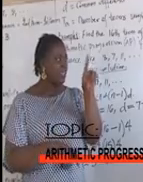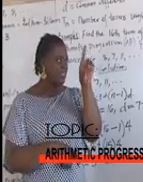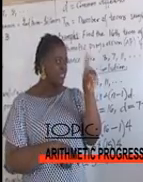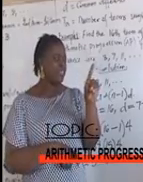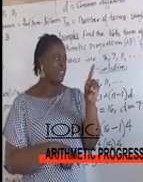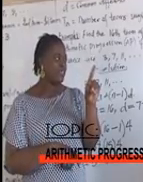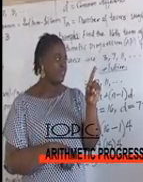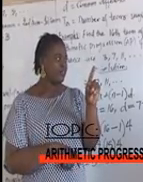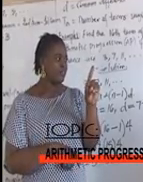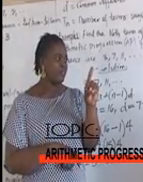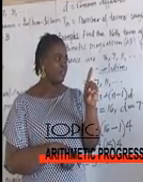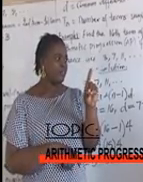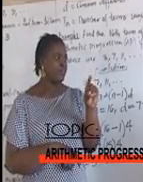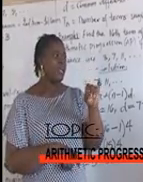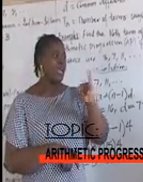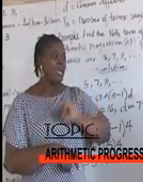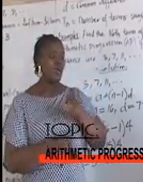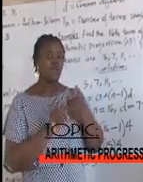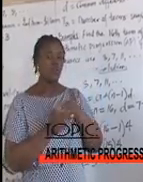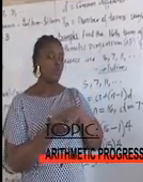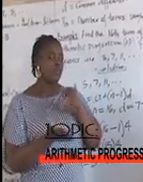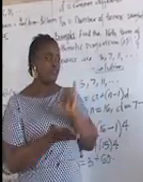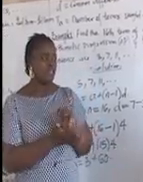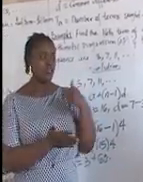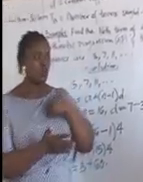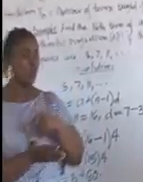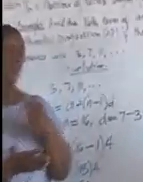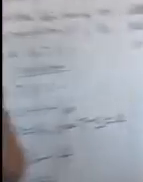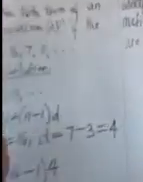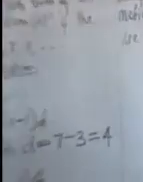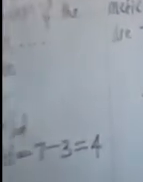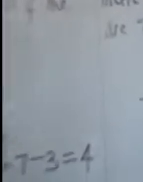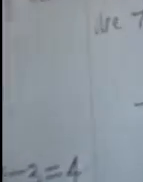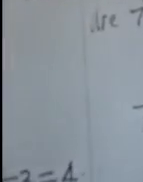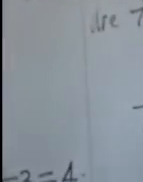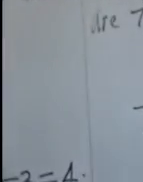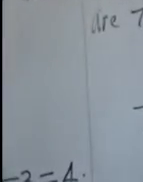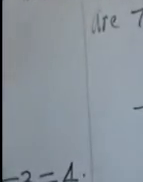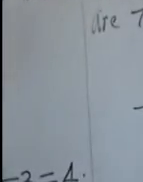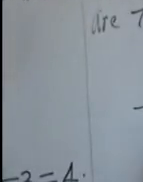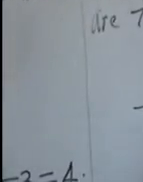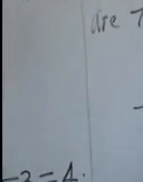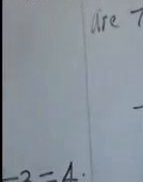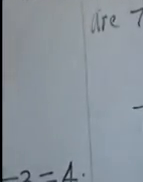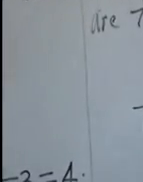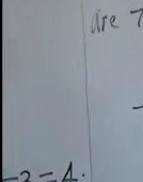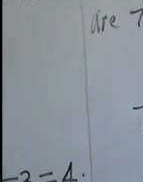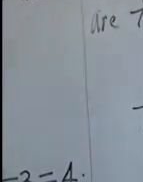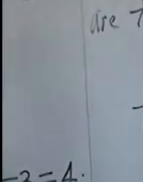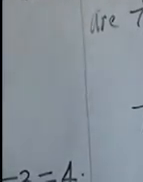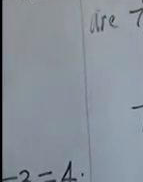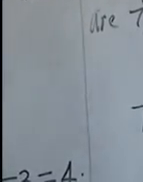D. I want to believe that we're already used to these terminologies in these alphabets, in the